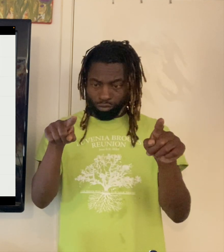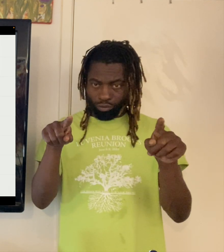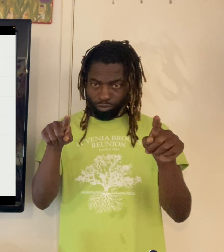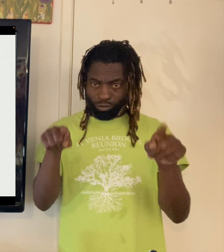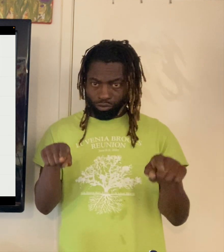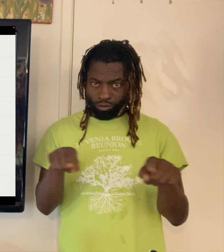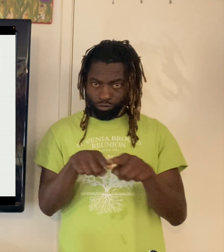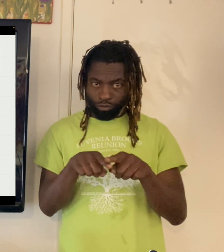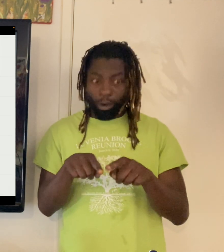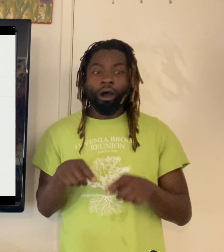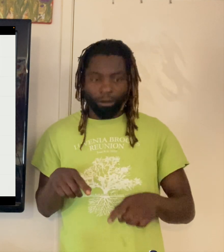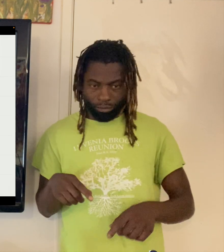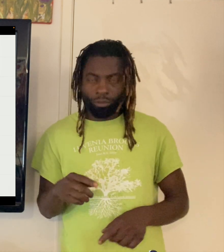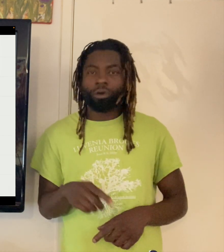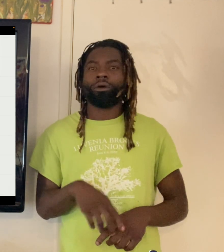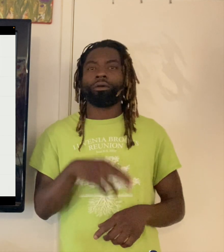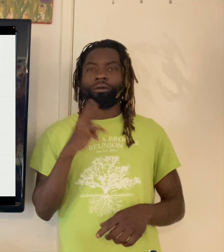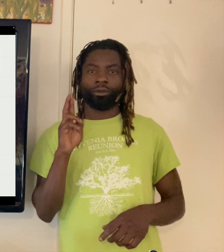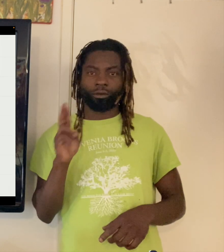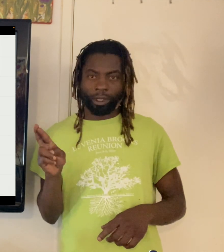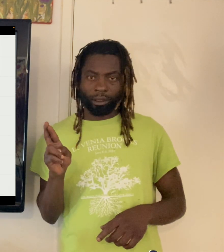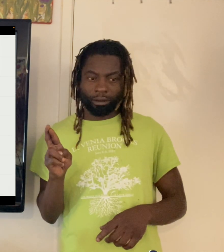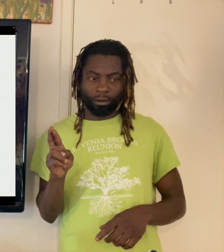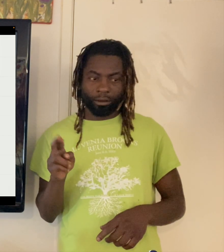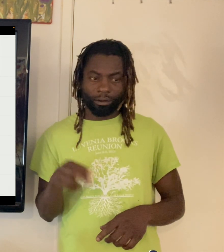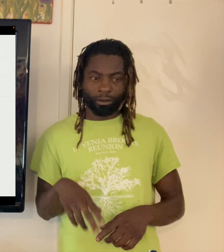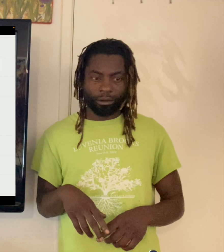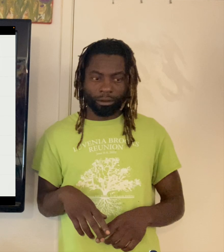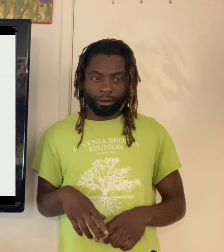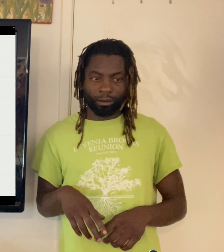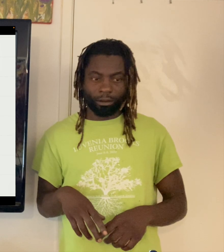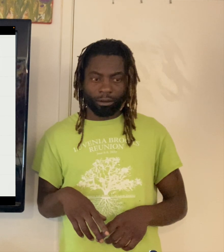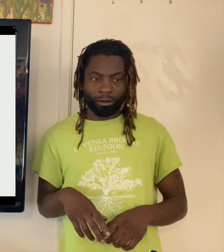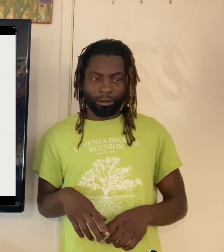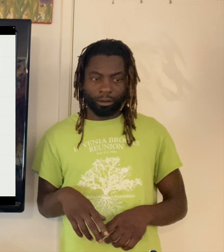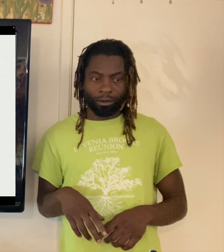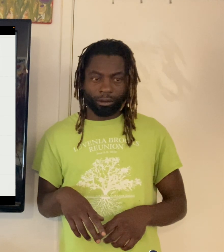sides, so it should go on the right side. Yay!